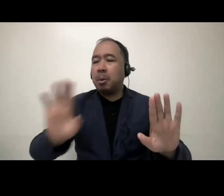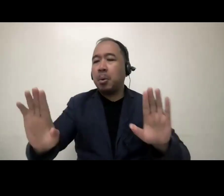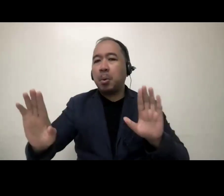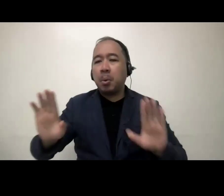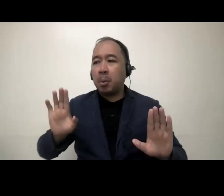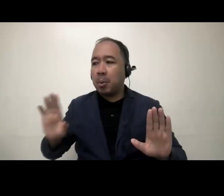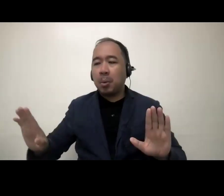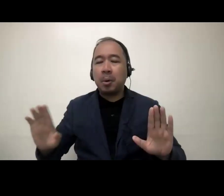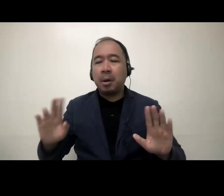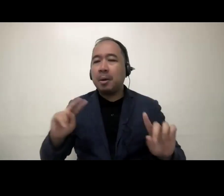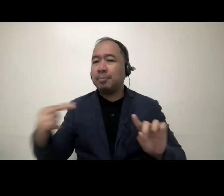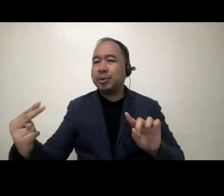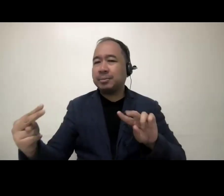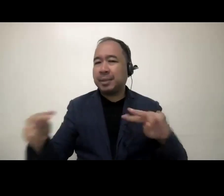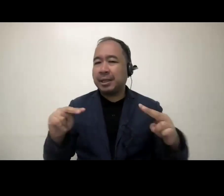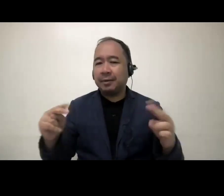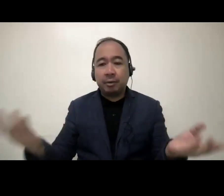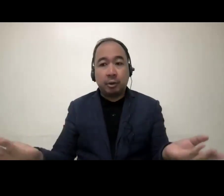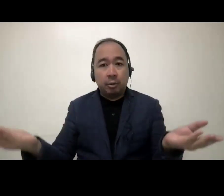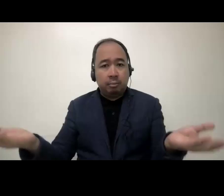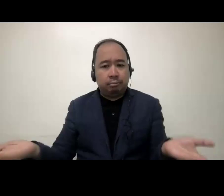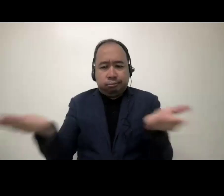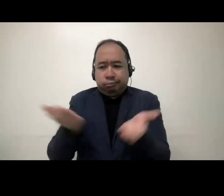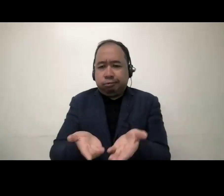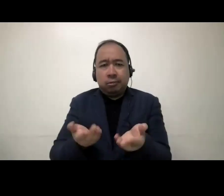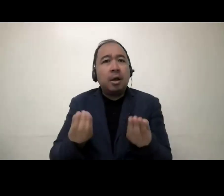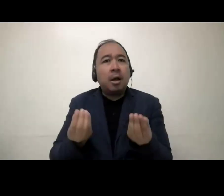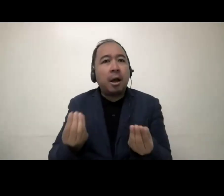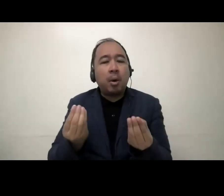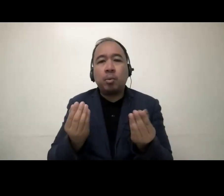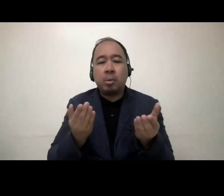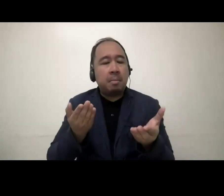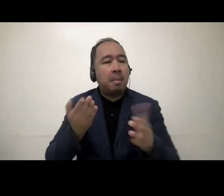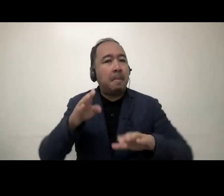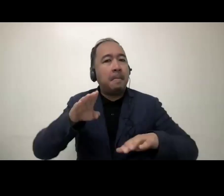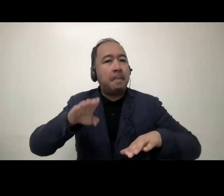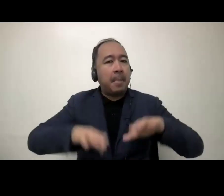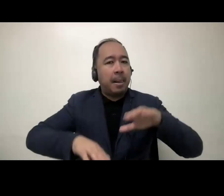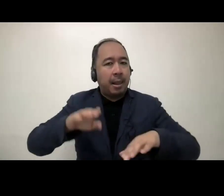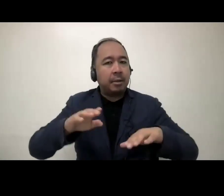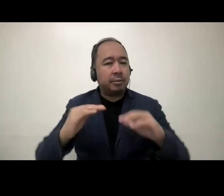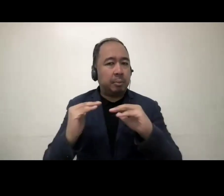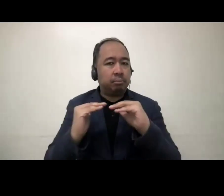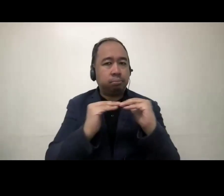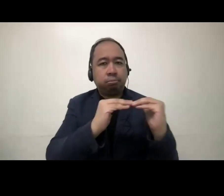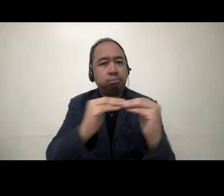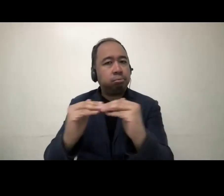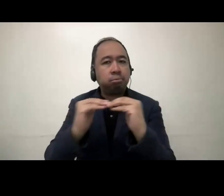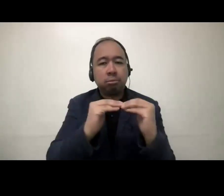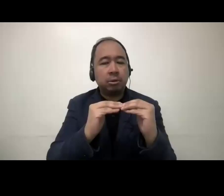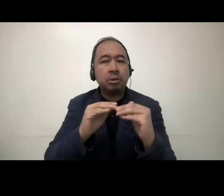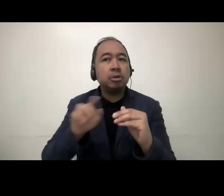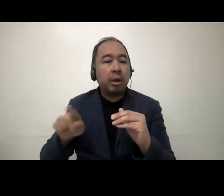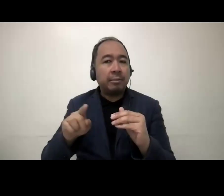and balance as we go through and we think about where do we land on accountability policy. I